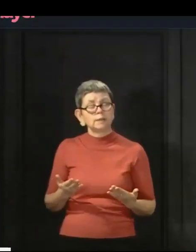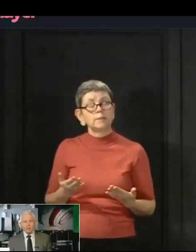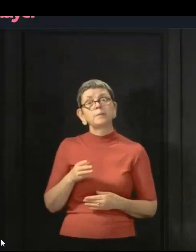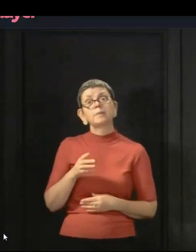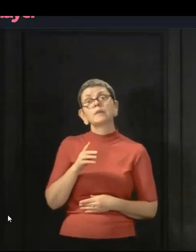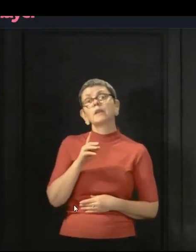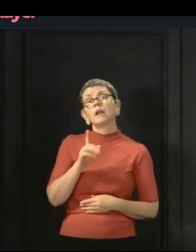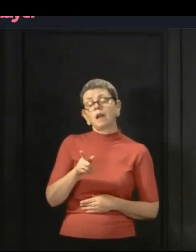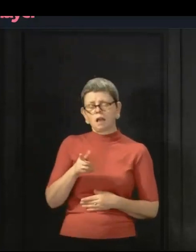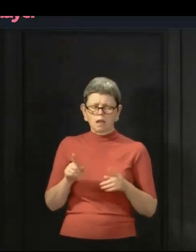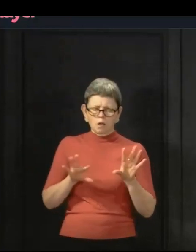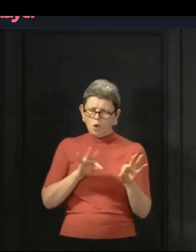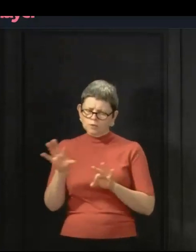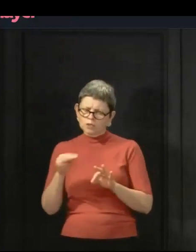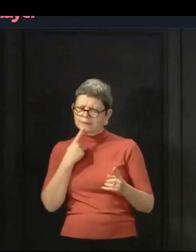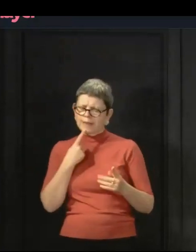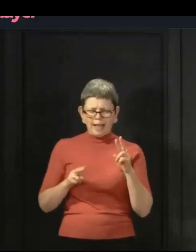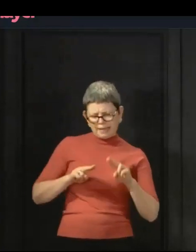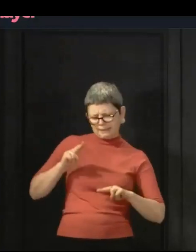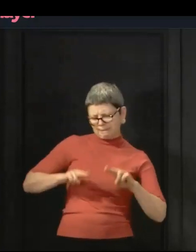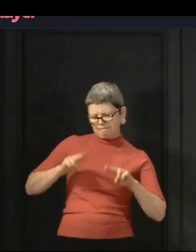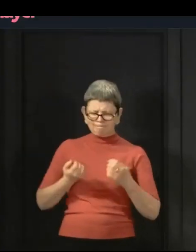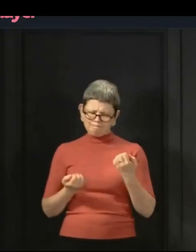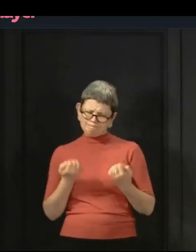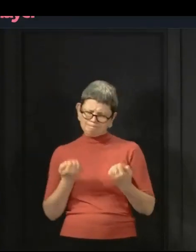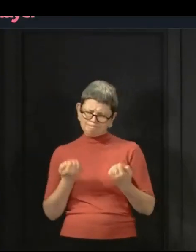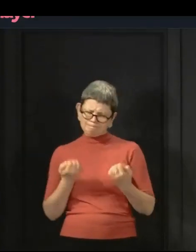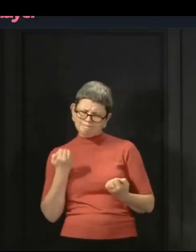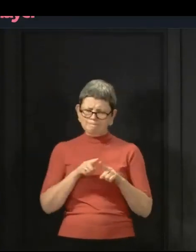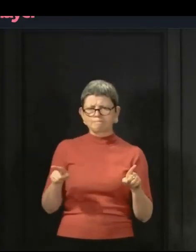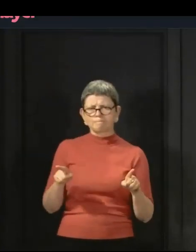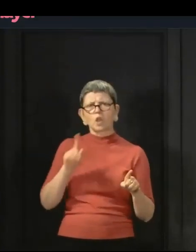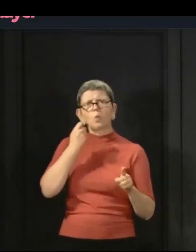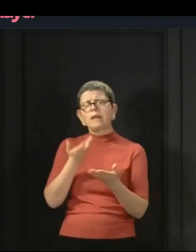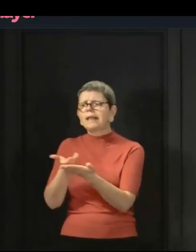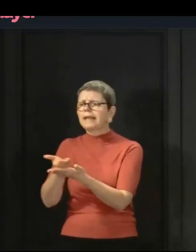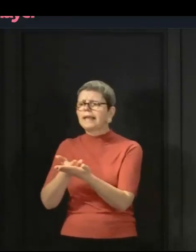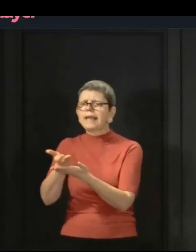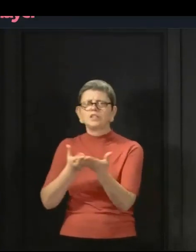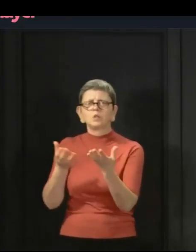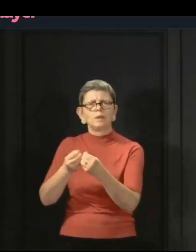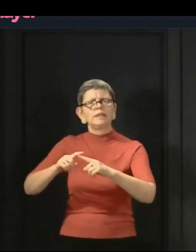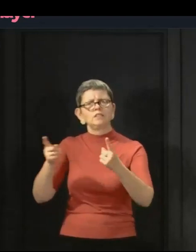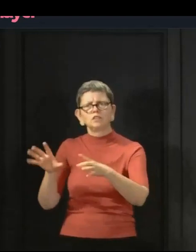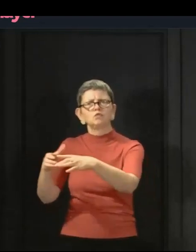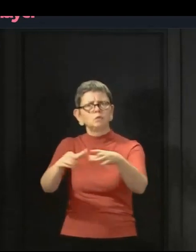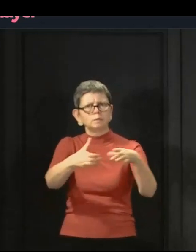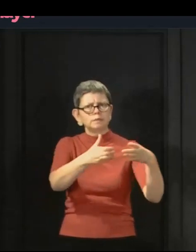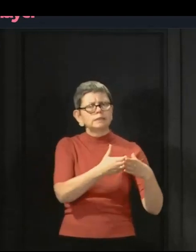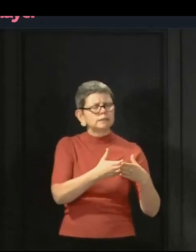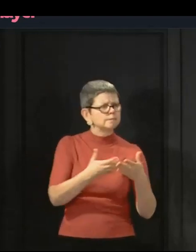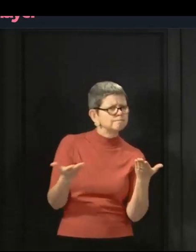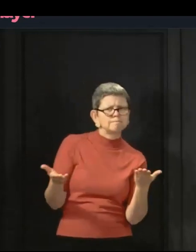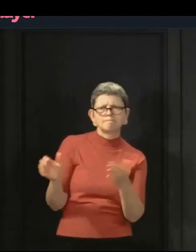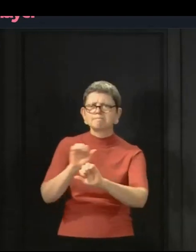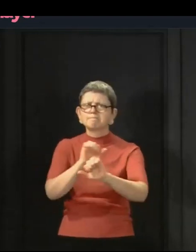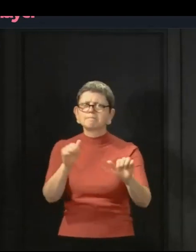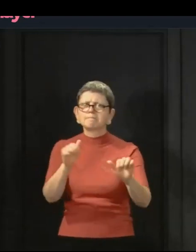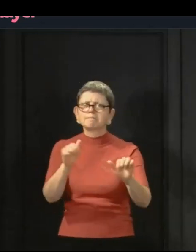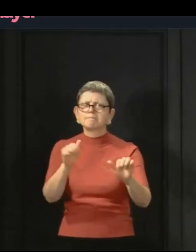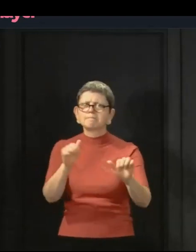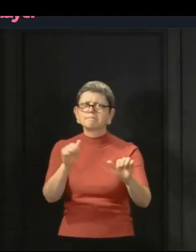assess those options, we will continue to engage as widely as possible across different sectors and groups of society. But